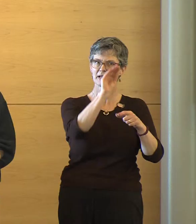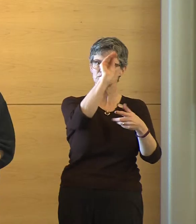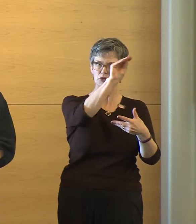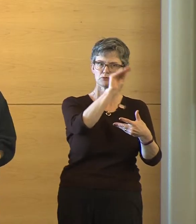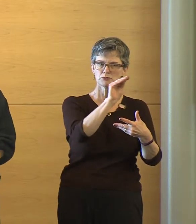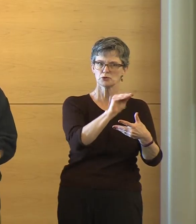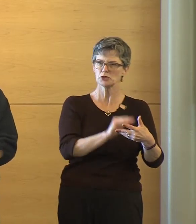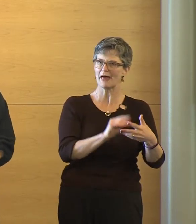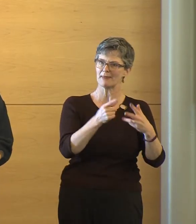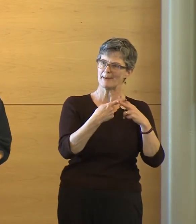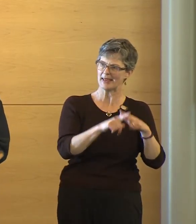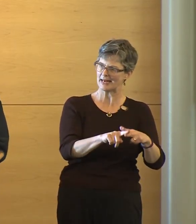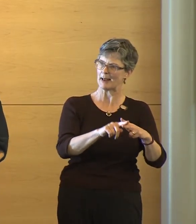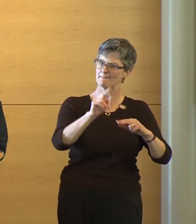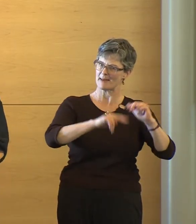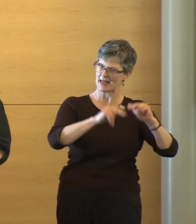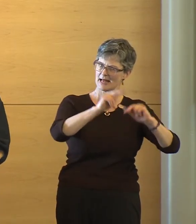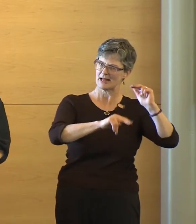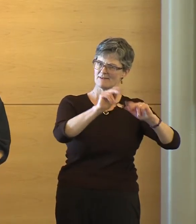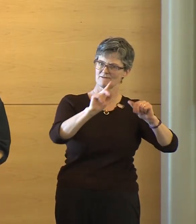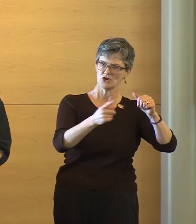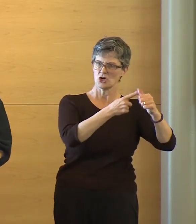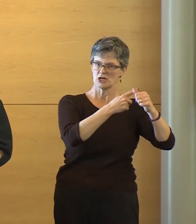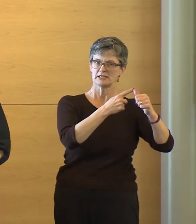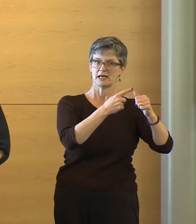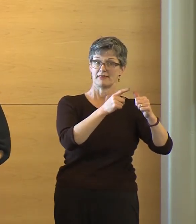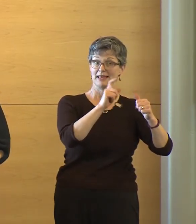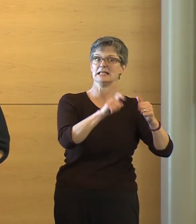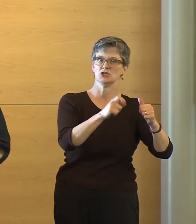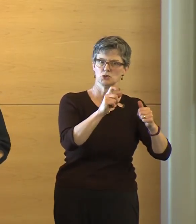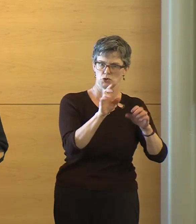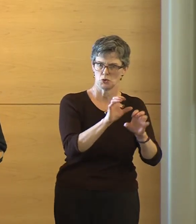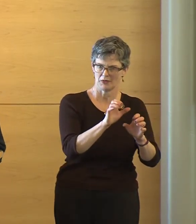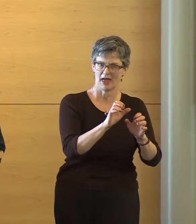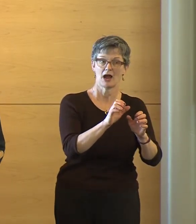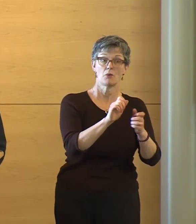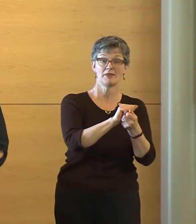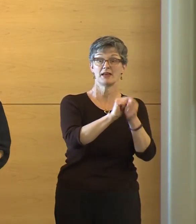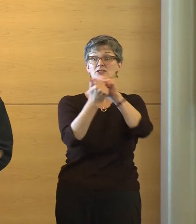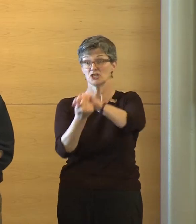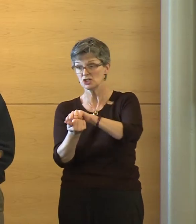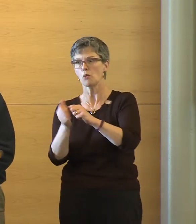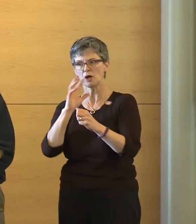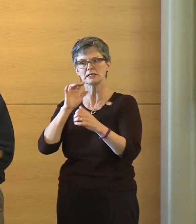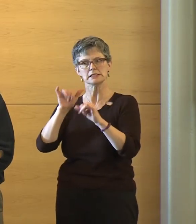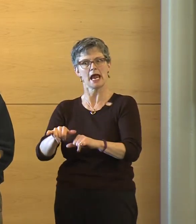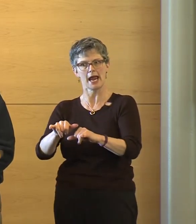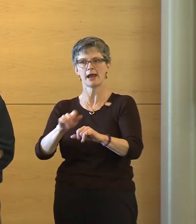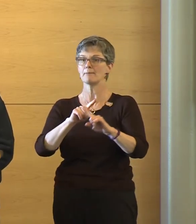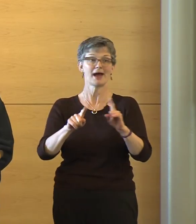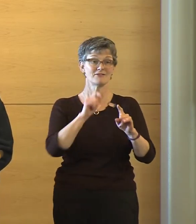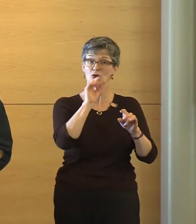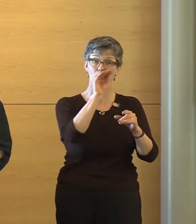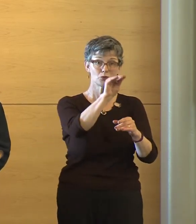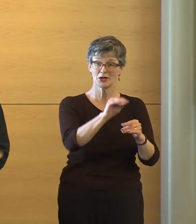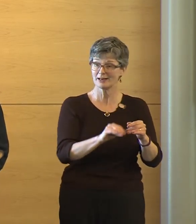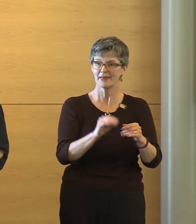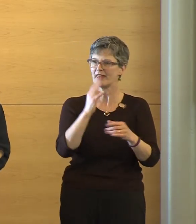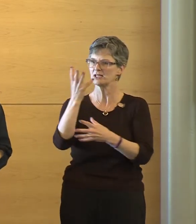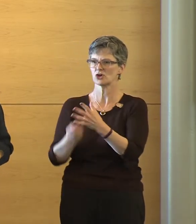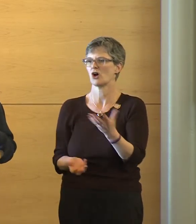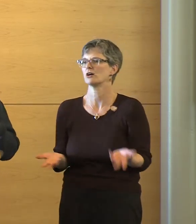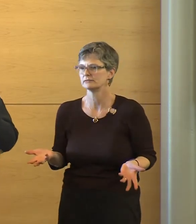proper techniques. But they didn't do all the things that are necessary, like add headings, add alt text, And there's no way